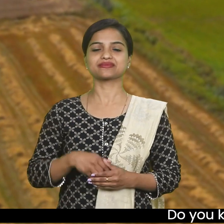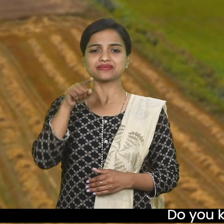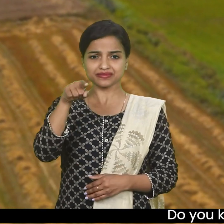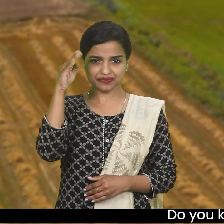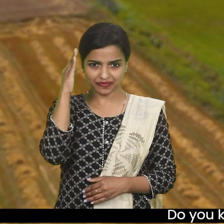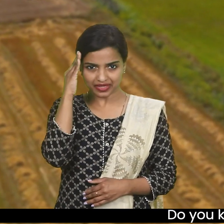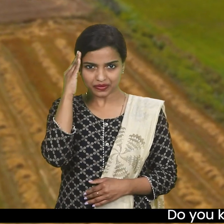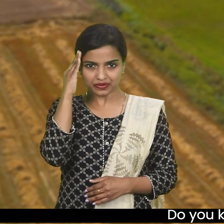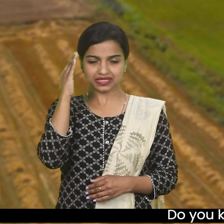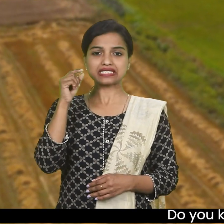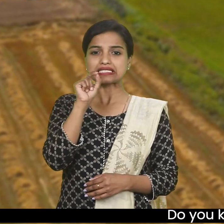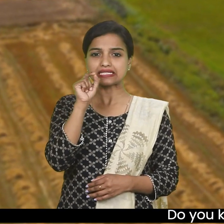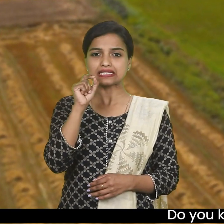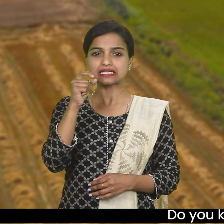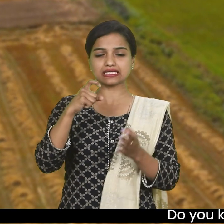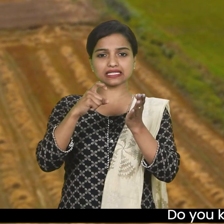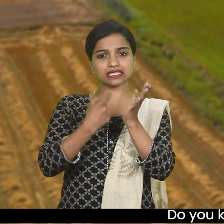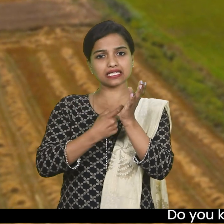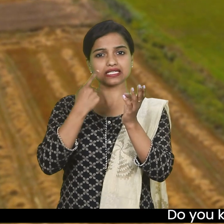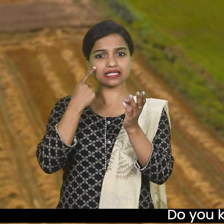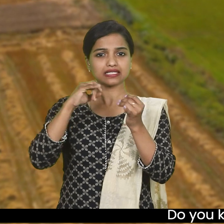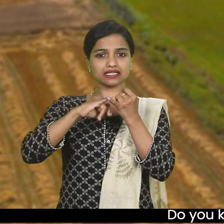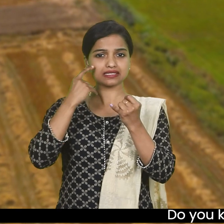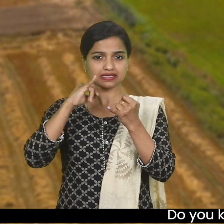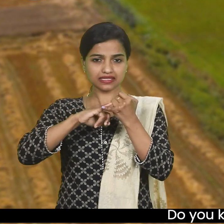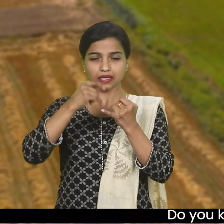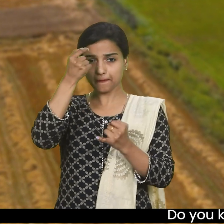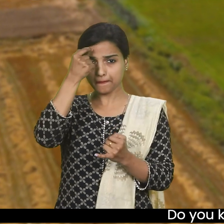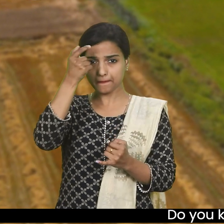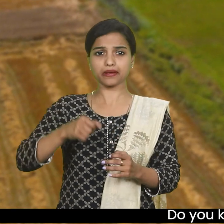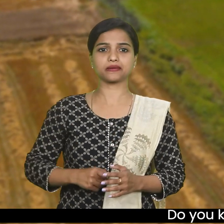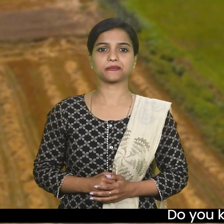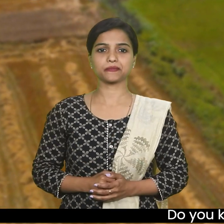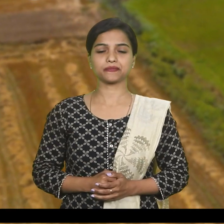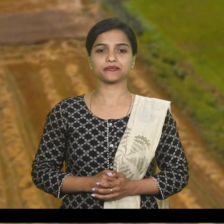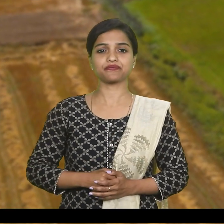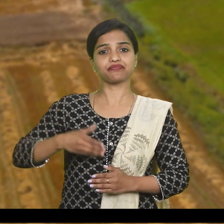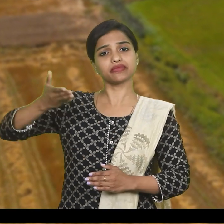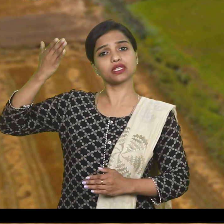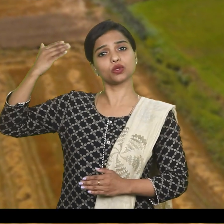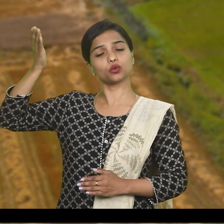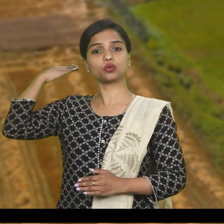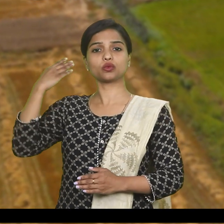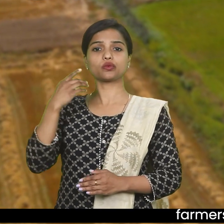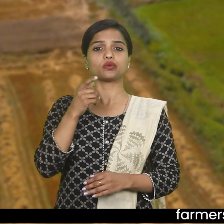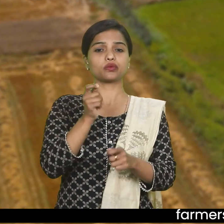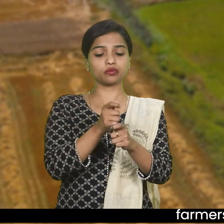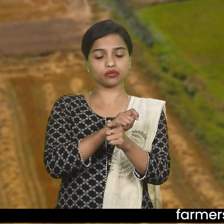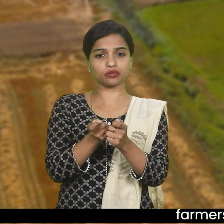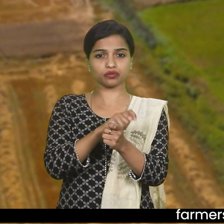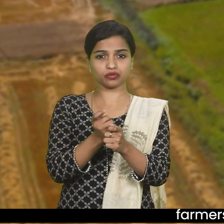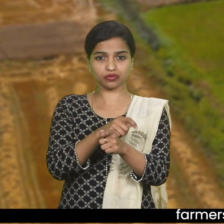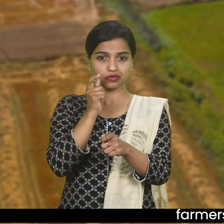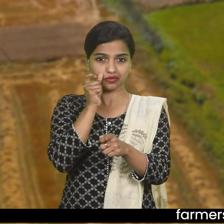Do you know about the seed crisis? In older days,